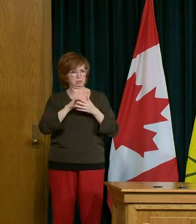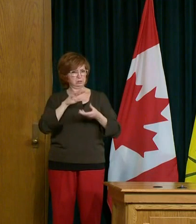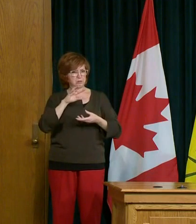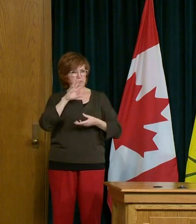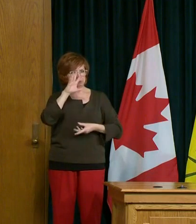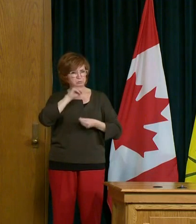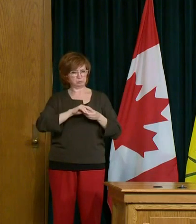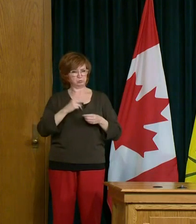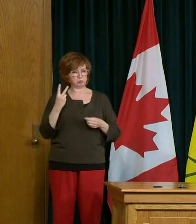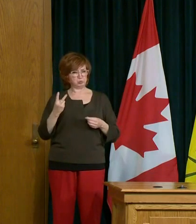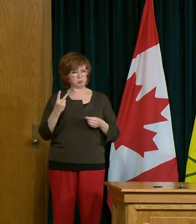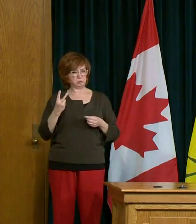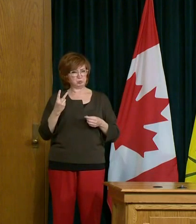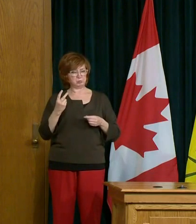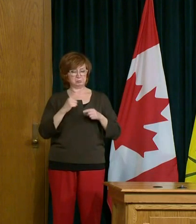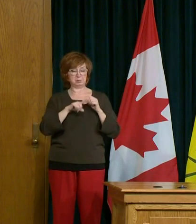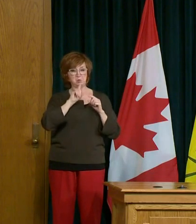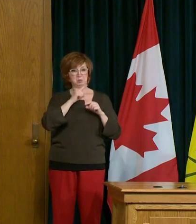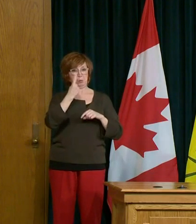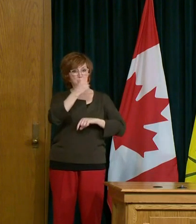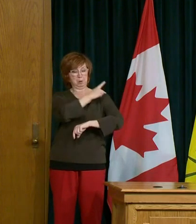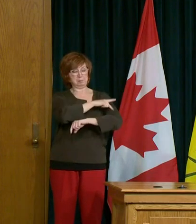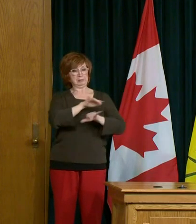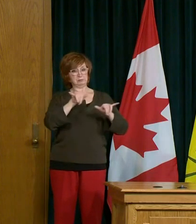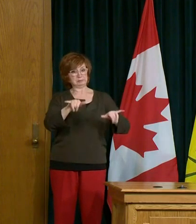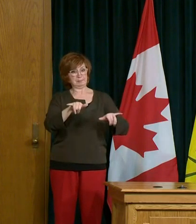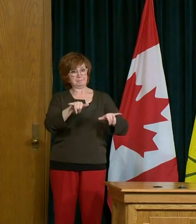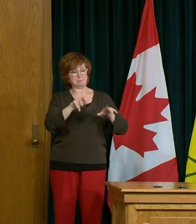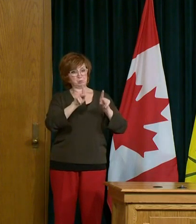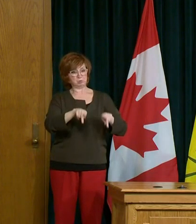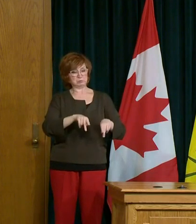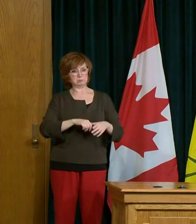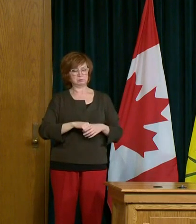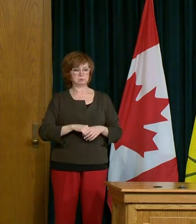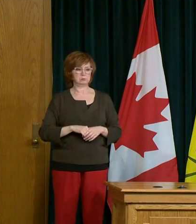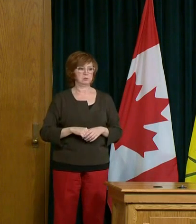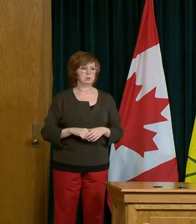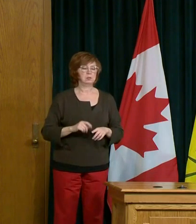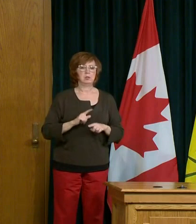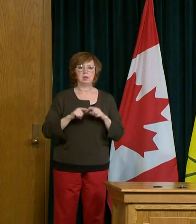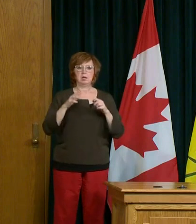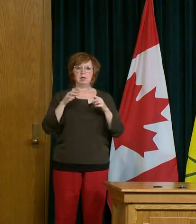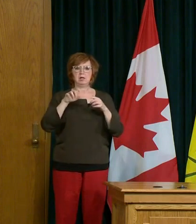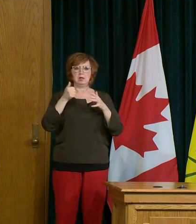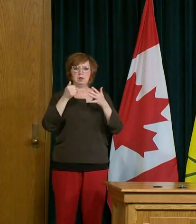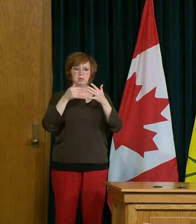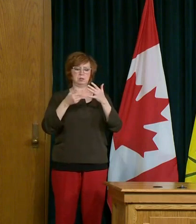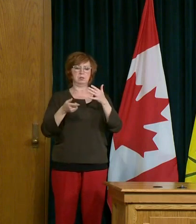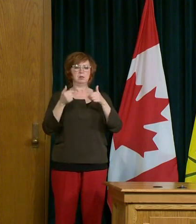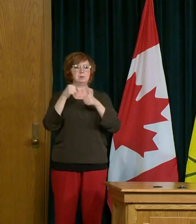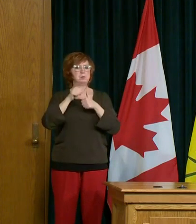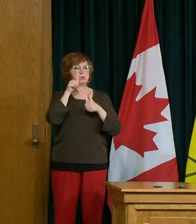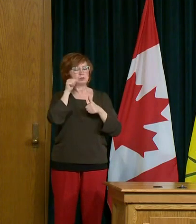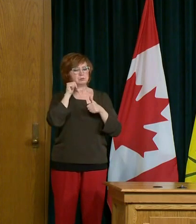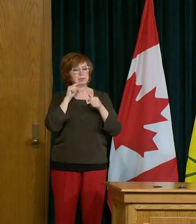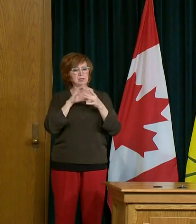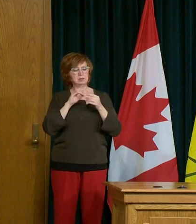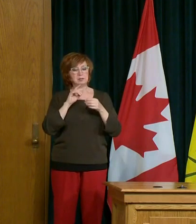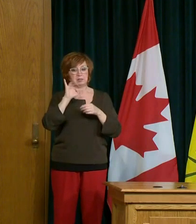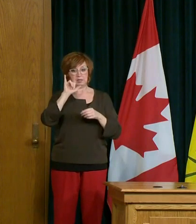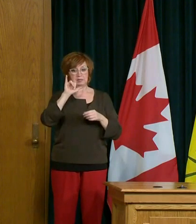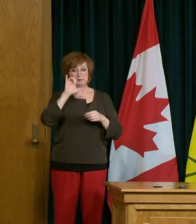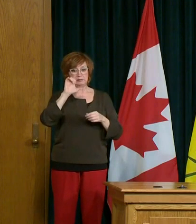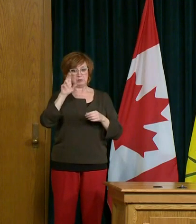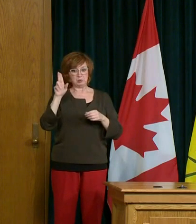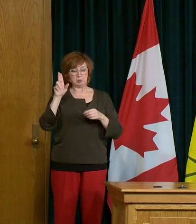that hospitalizations overall in ICU is not our primary indicator to keep an eye on the curve, but it is a